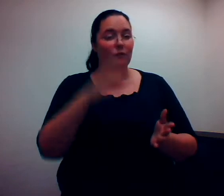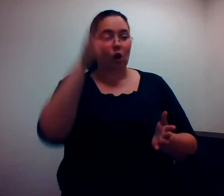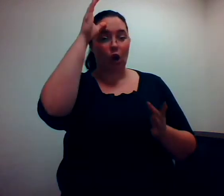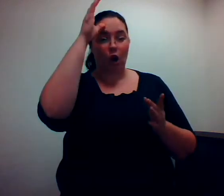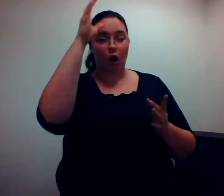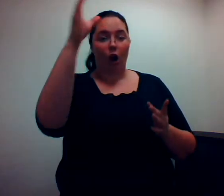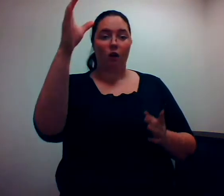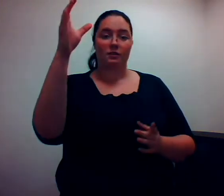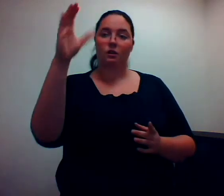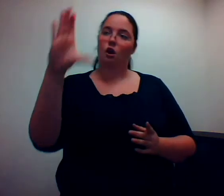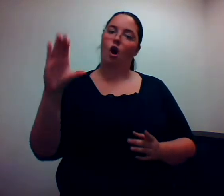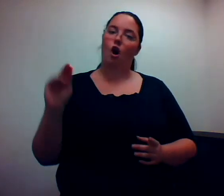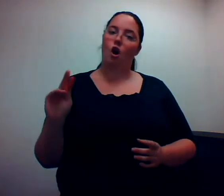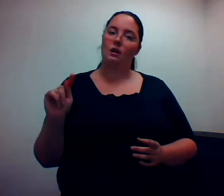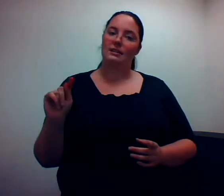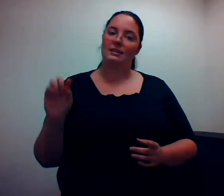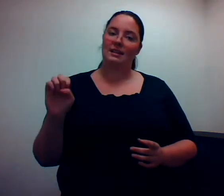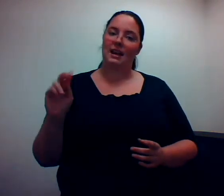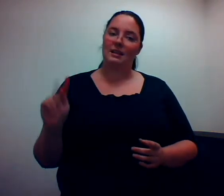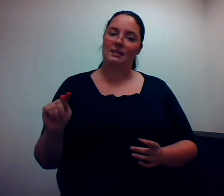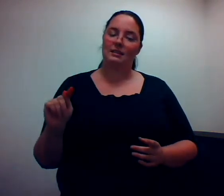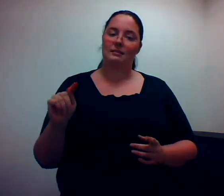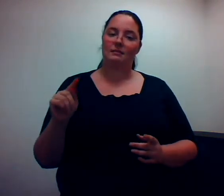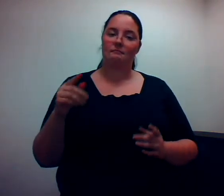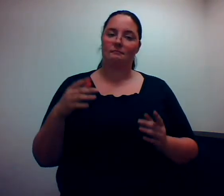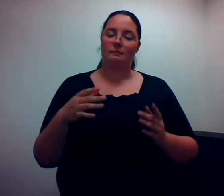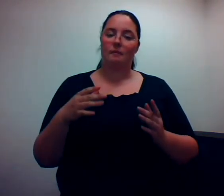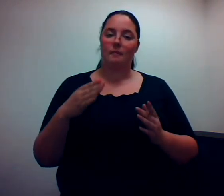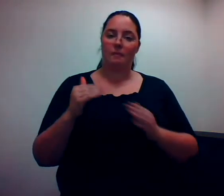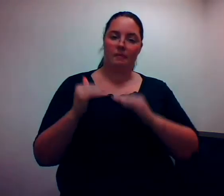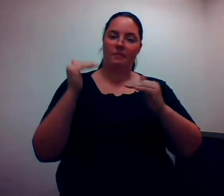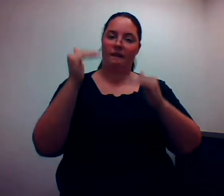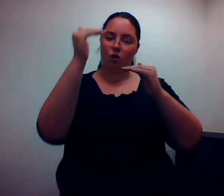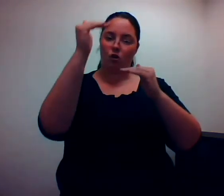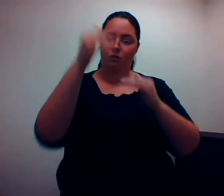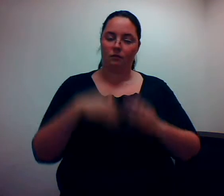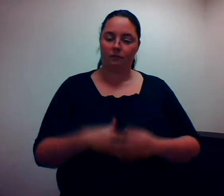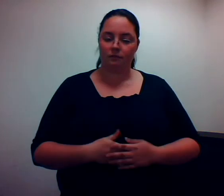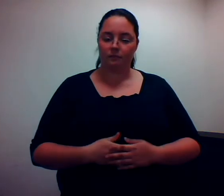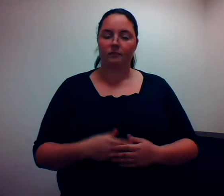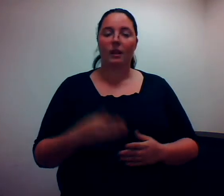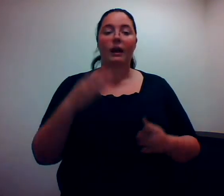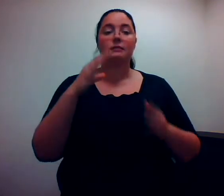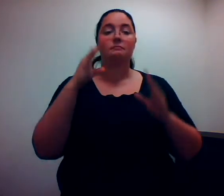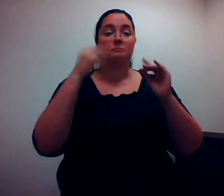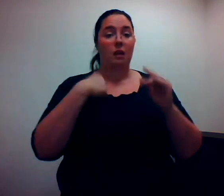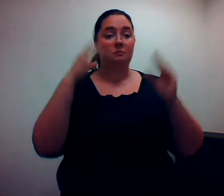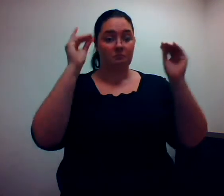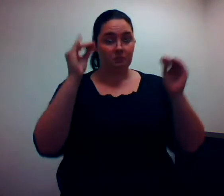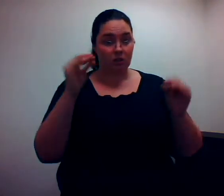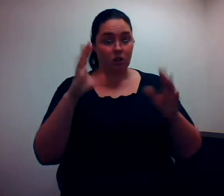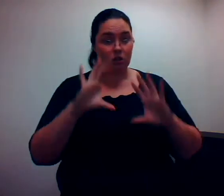I teach a class that is more of a skills-based class, and it's for freshman students in college, and it's a